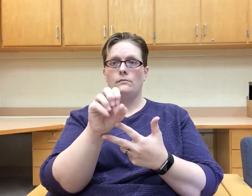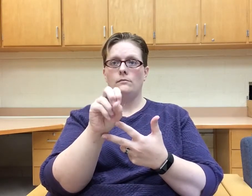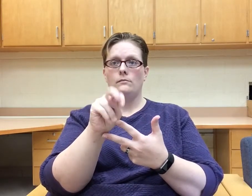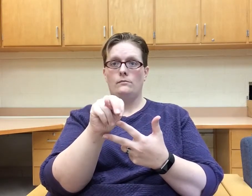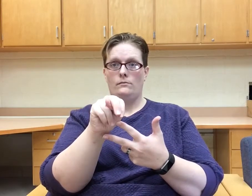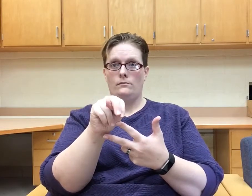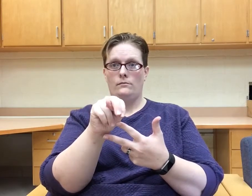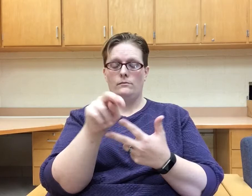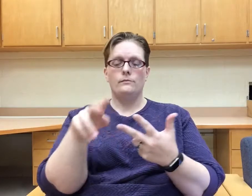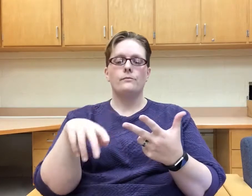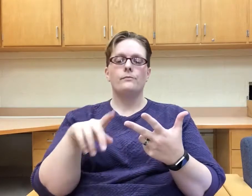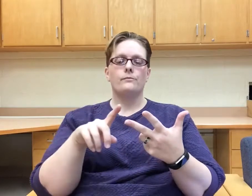Second, direction.